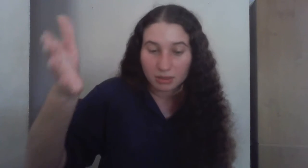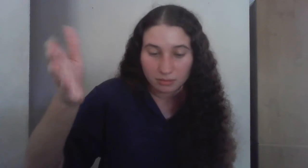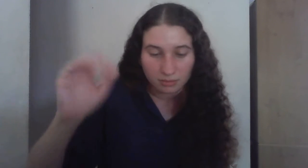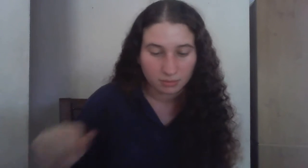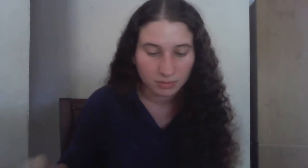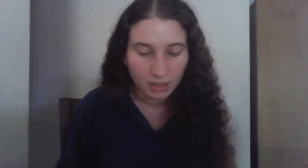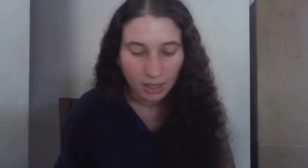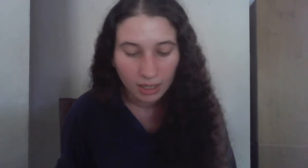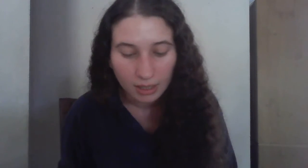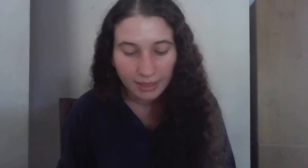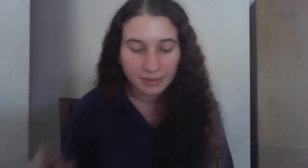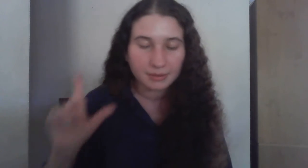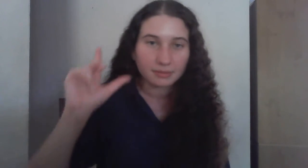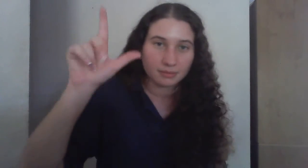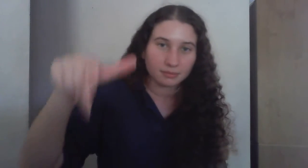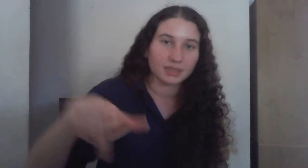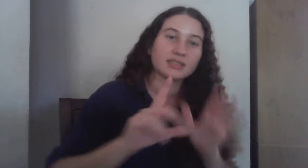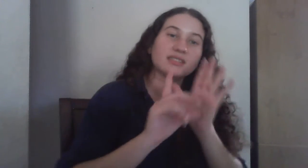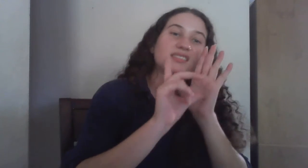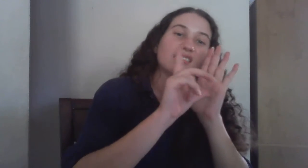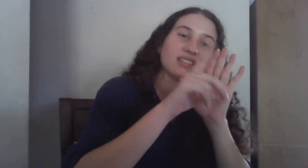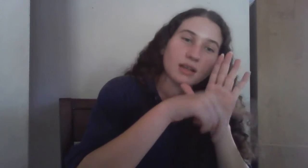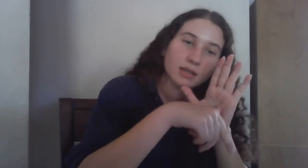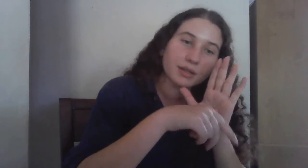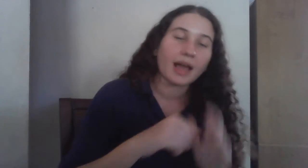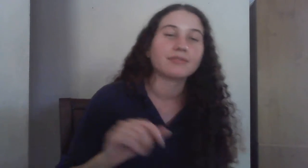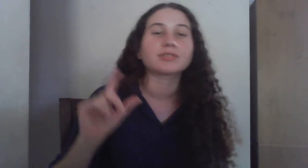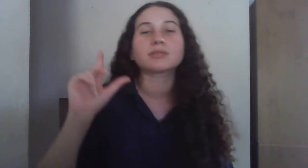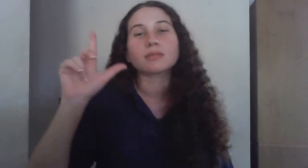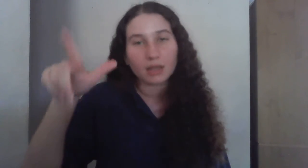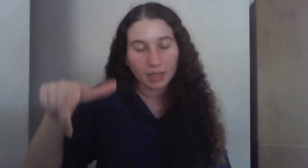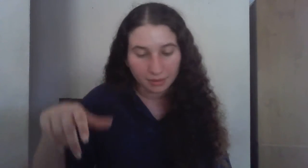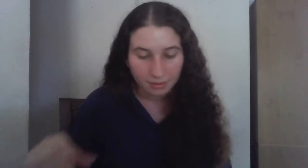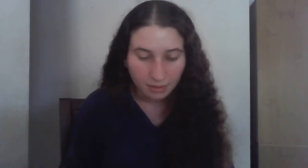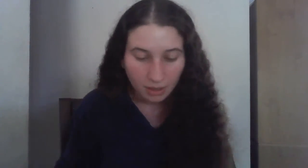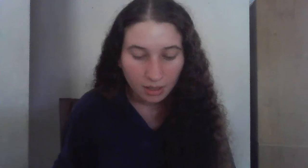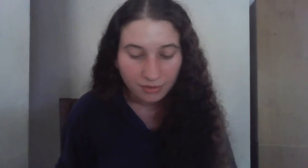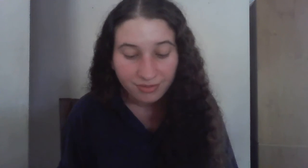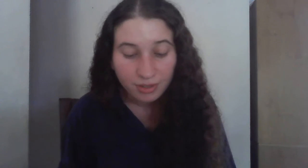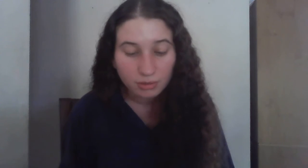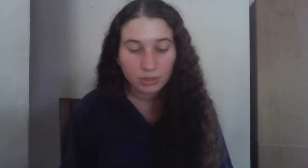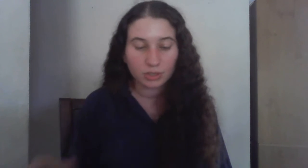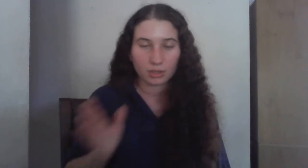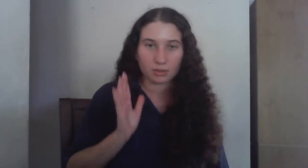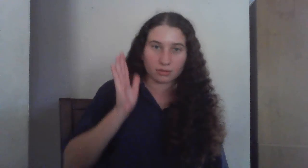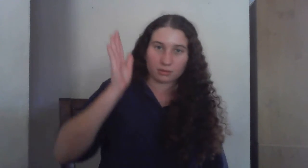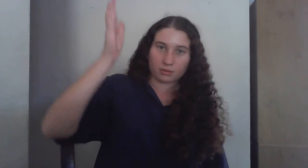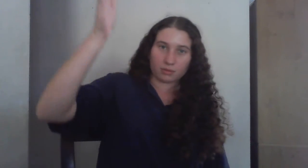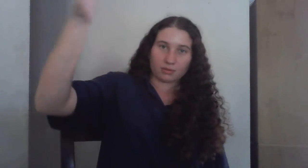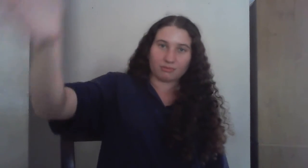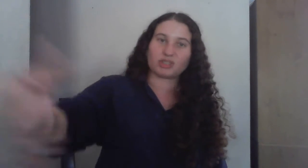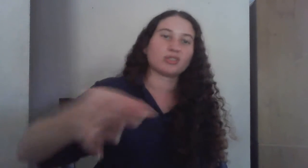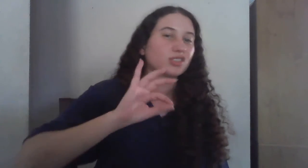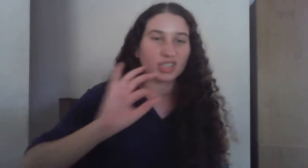will. Later, right? This is a little after, later. Future, which looks just